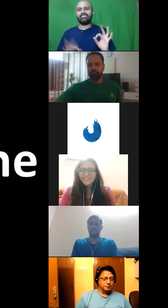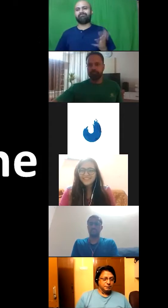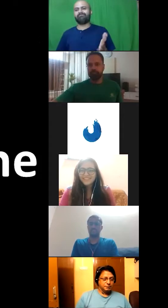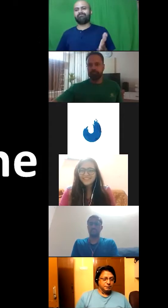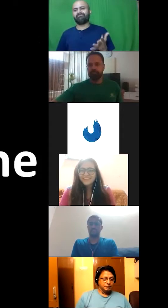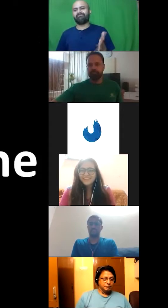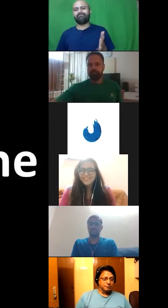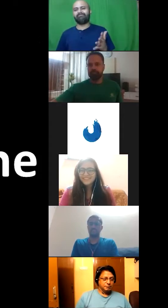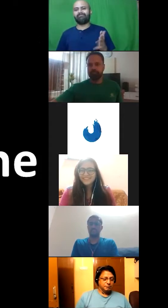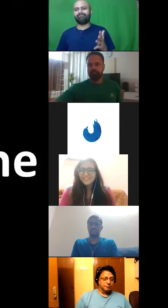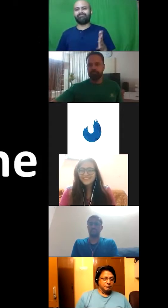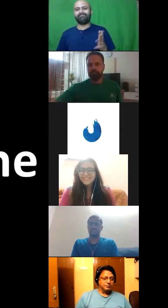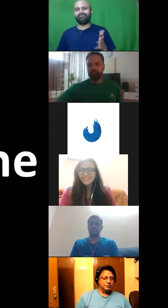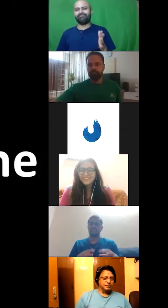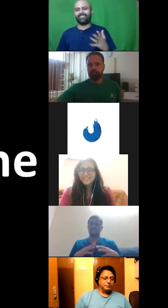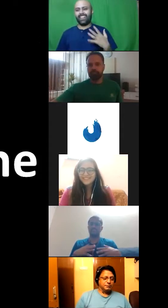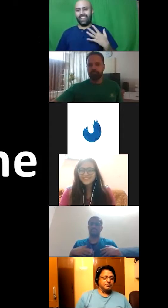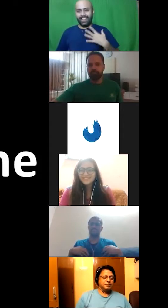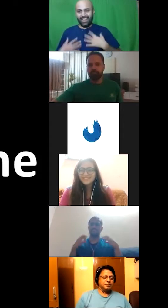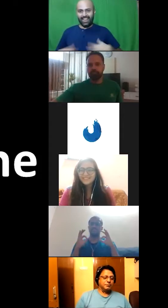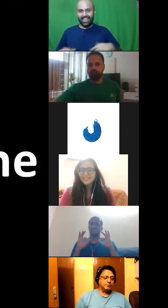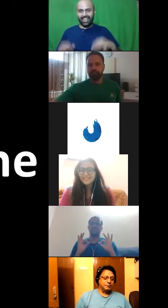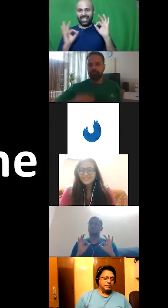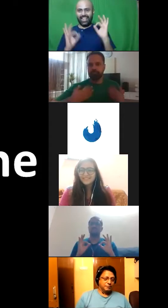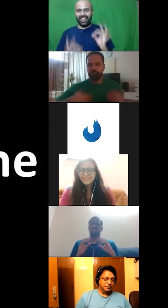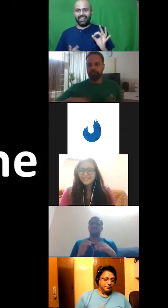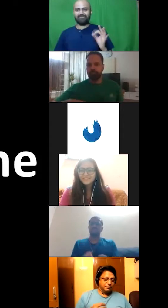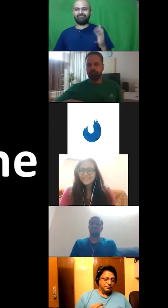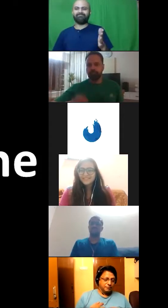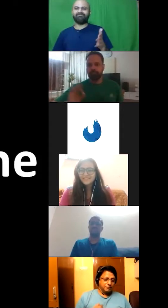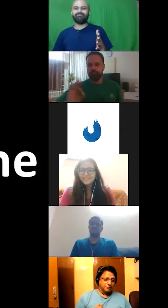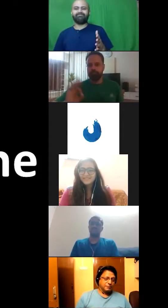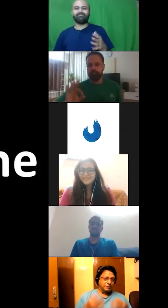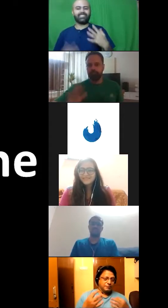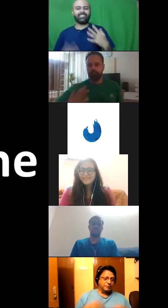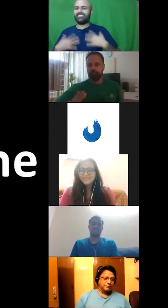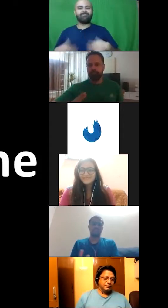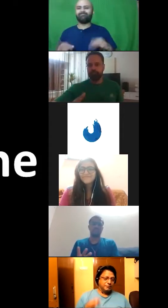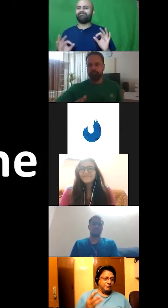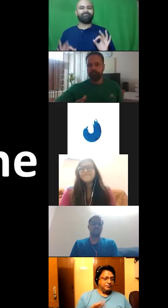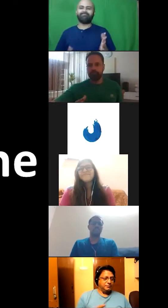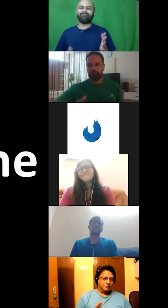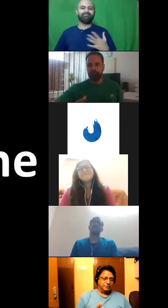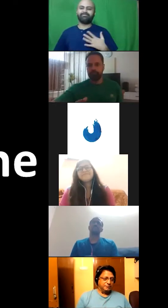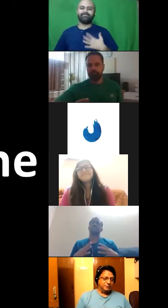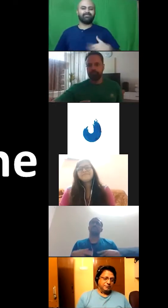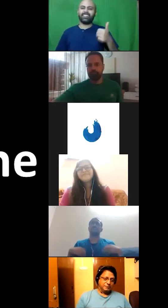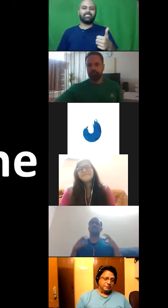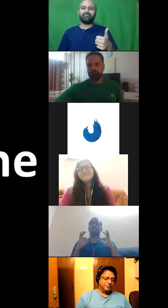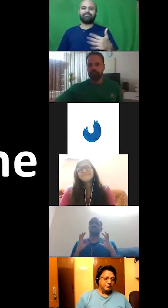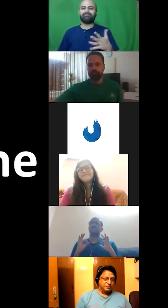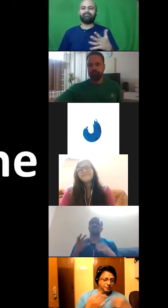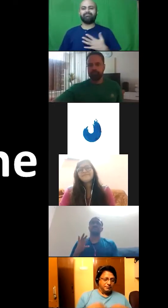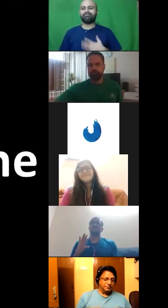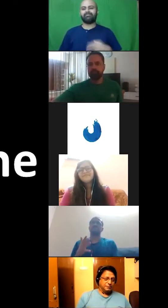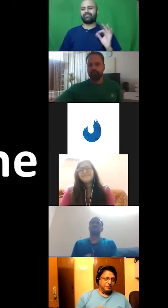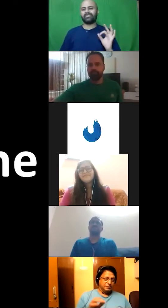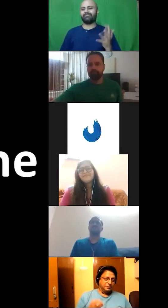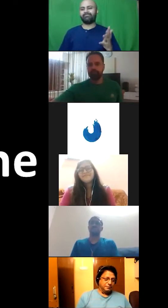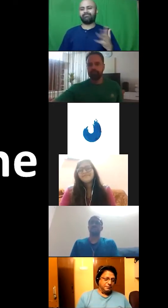No, not fine. I'm not fine. Health, not okay. Not fine.